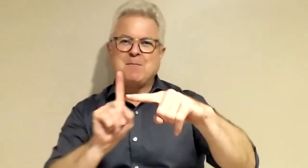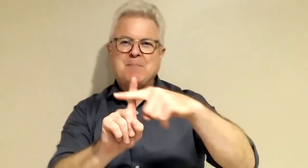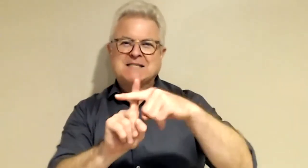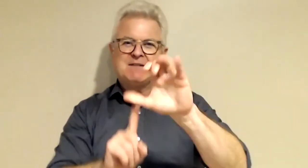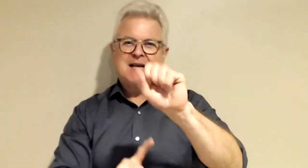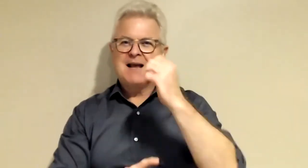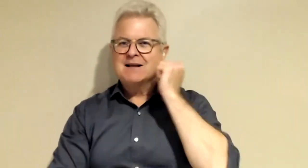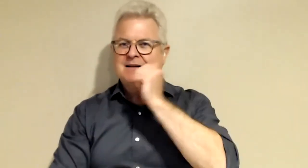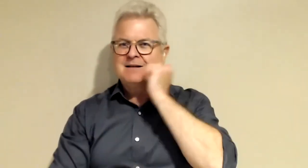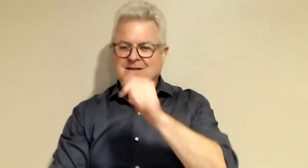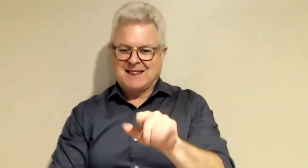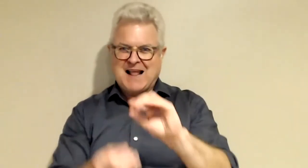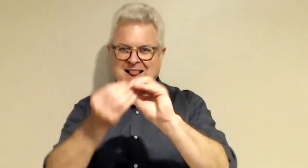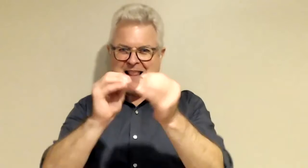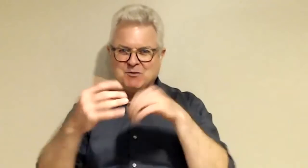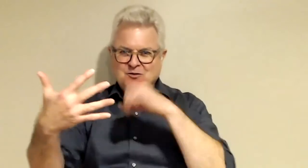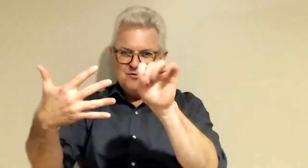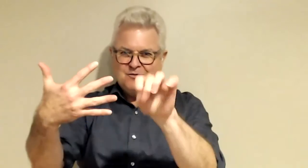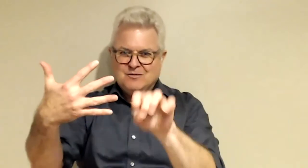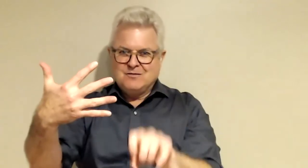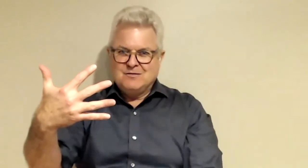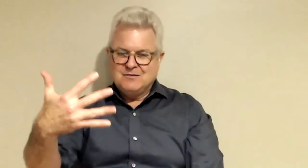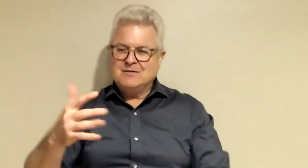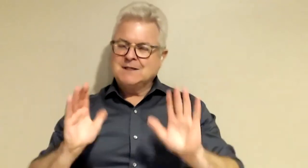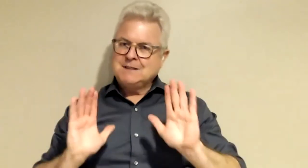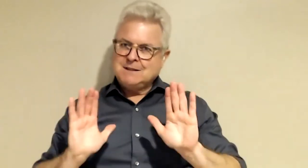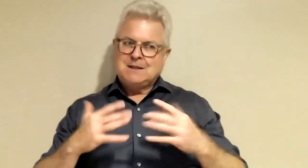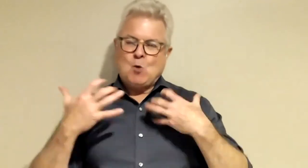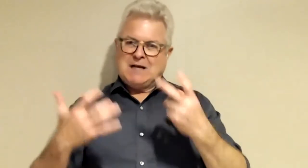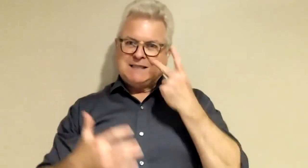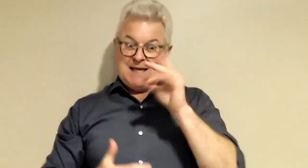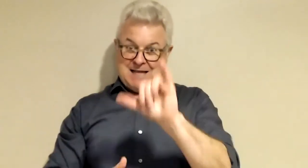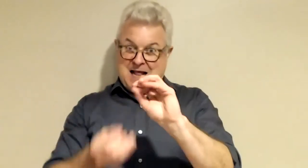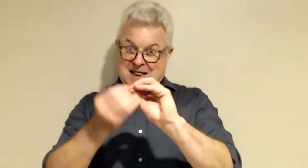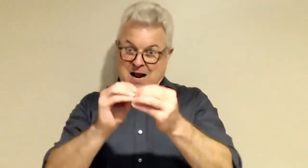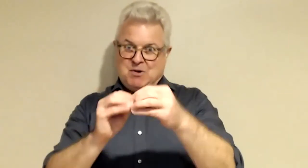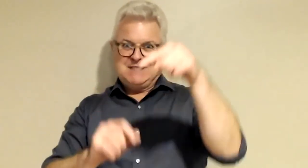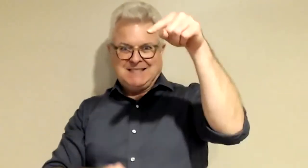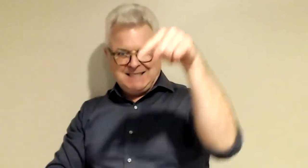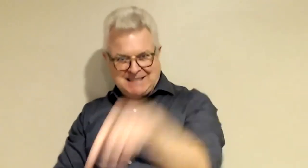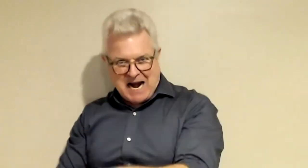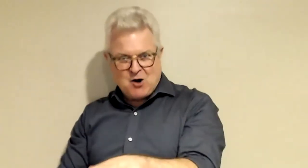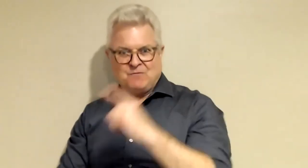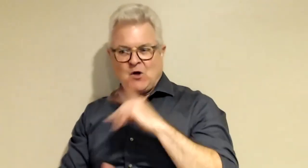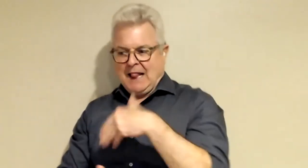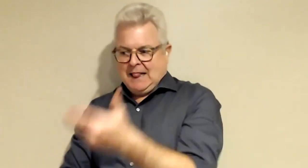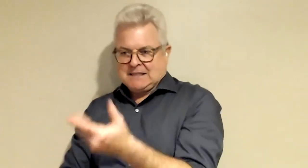spread of the positive cases that are embarking upon us every day. We want to see these numbers go